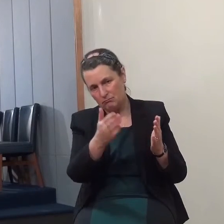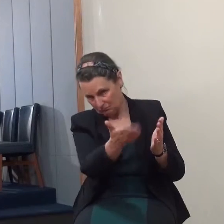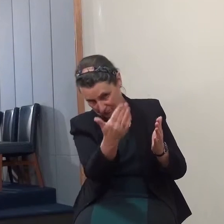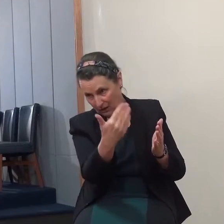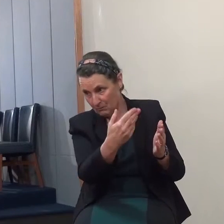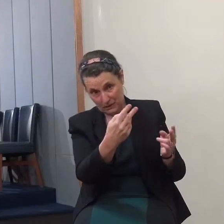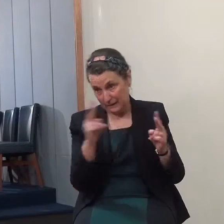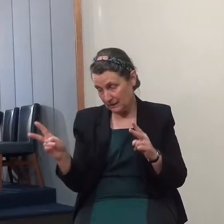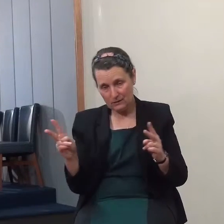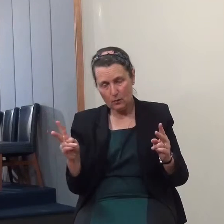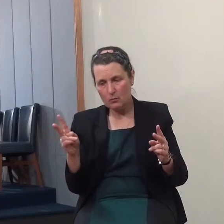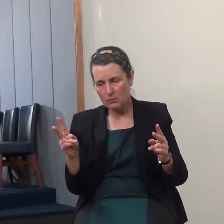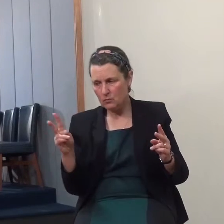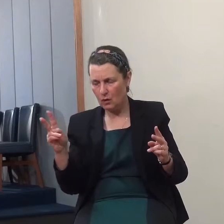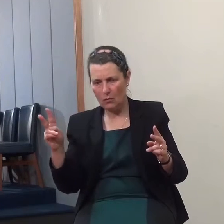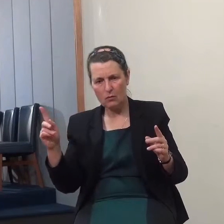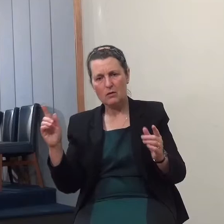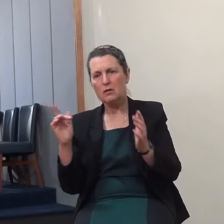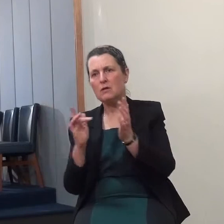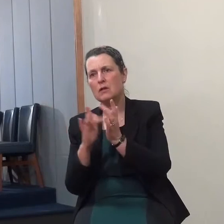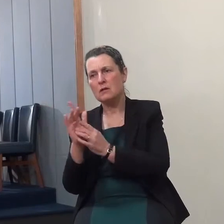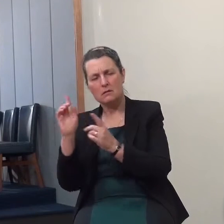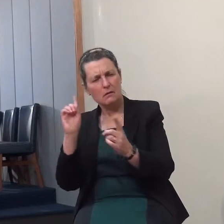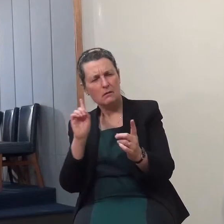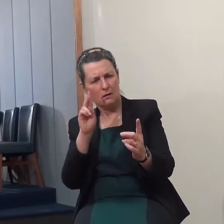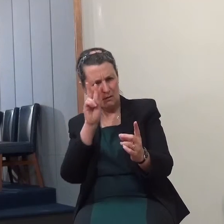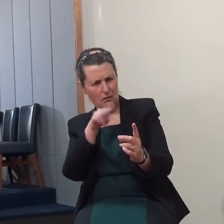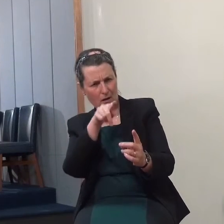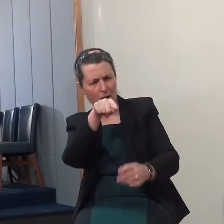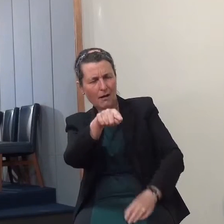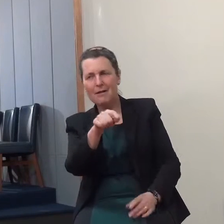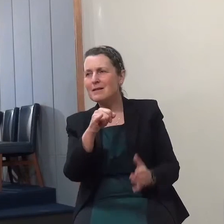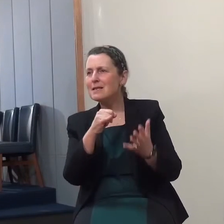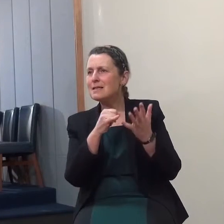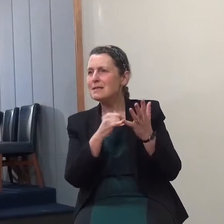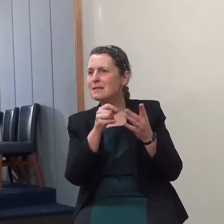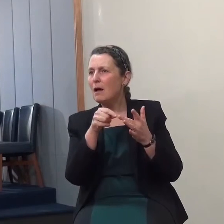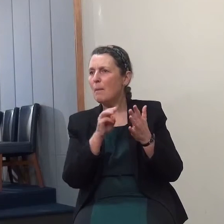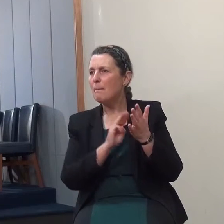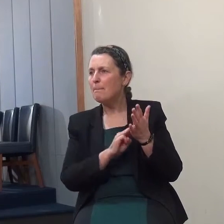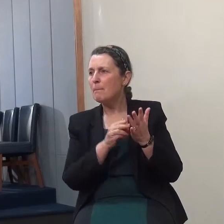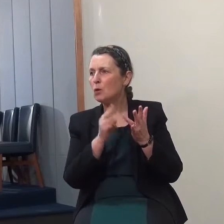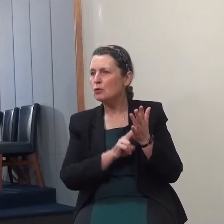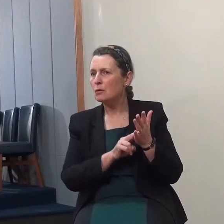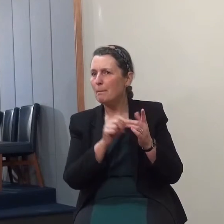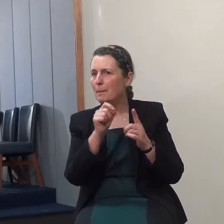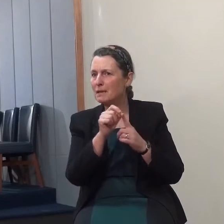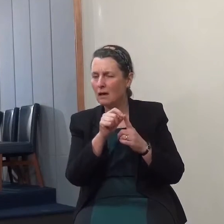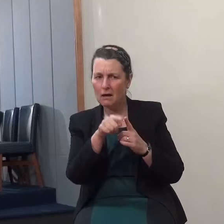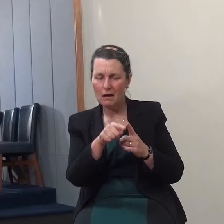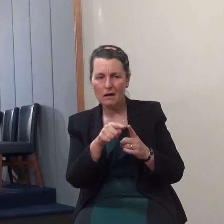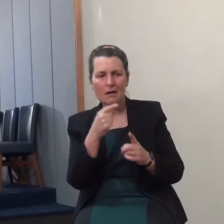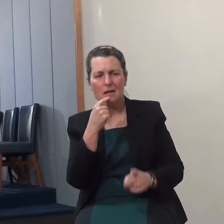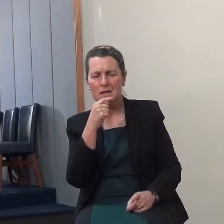taken aback that he knew him. That's the idea of this being recorded. "Thou shalt be called Cephas," which is